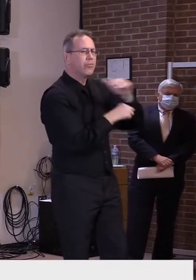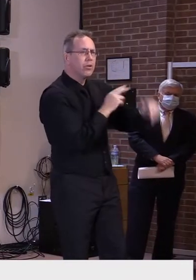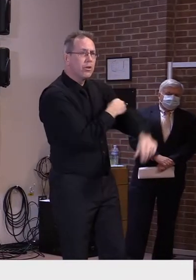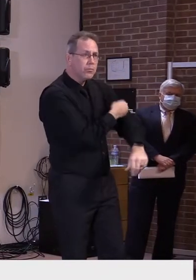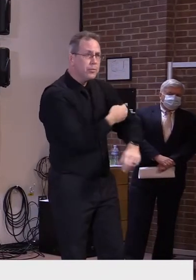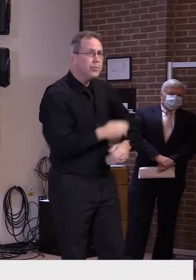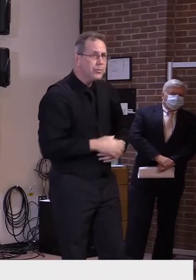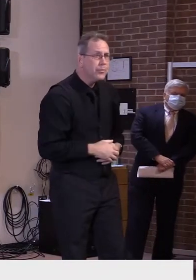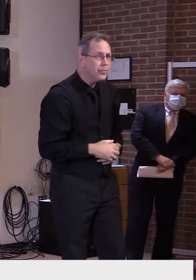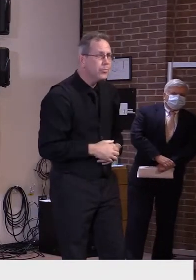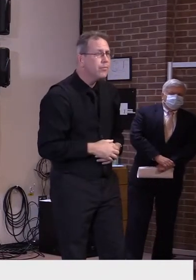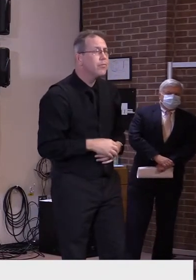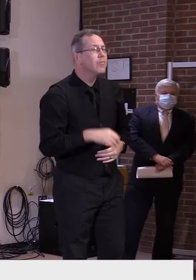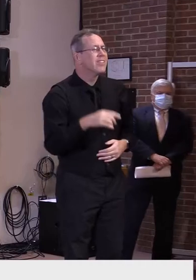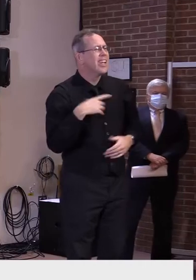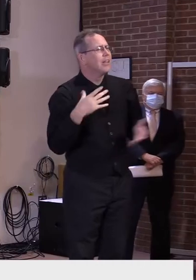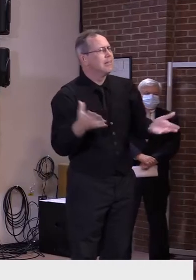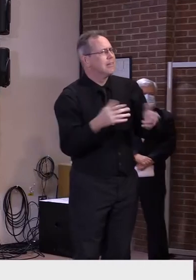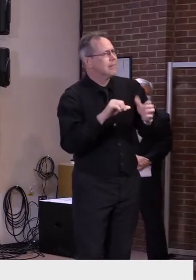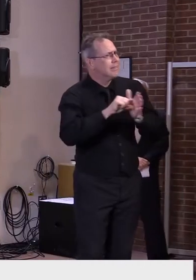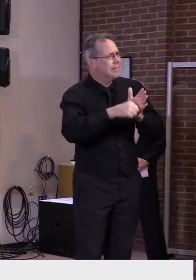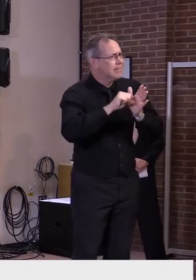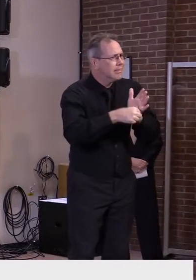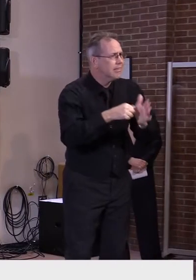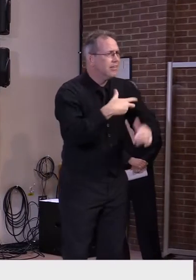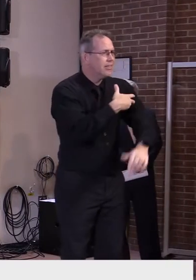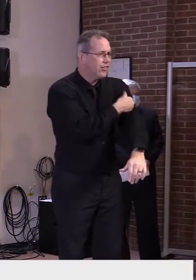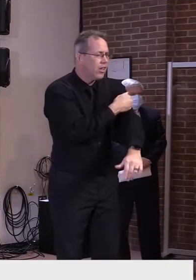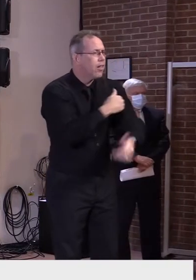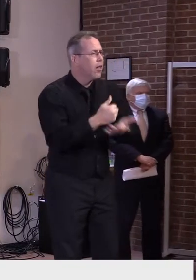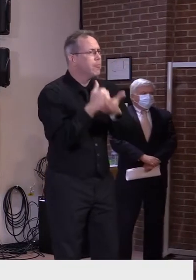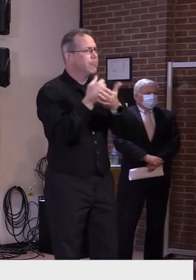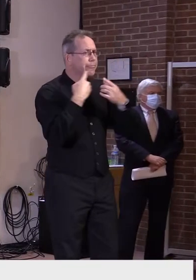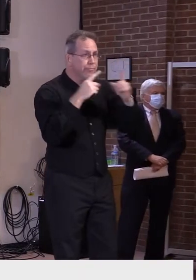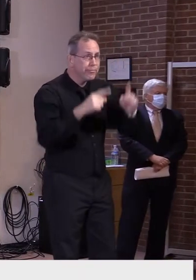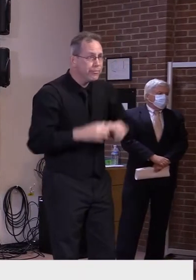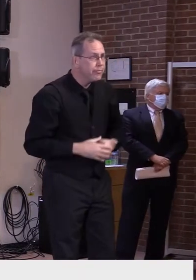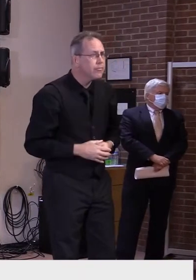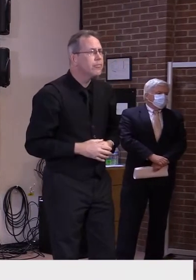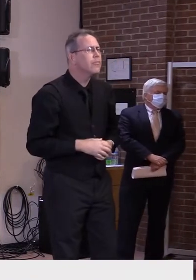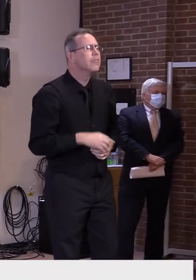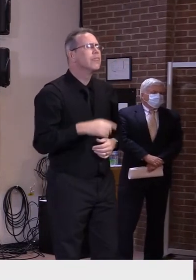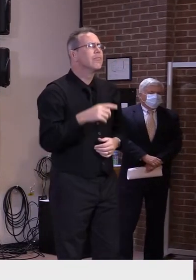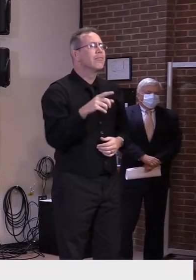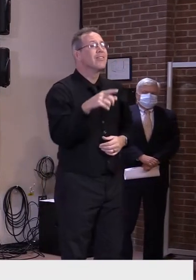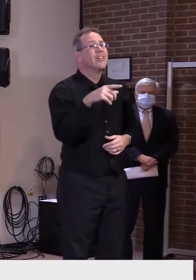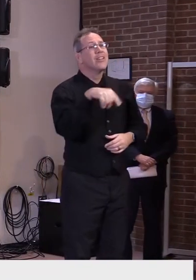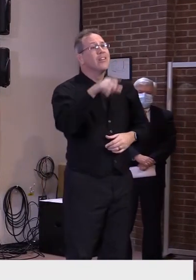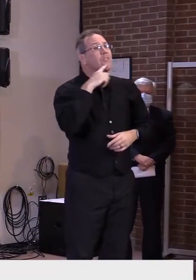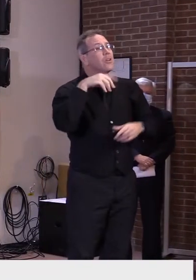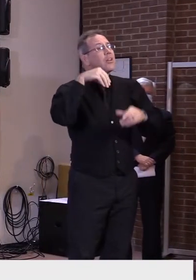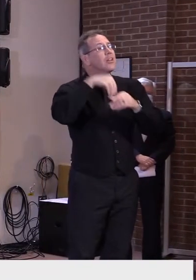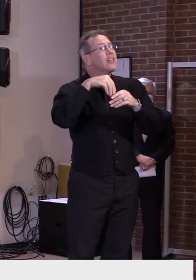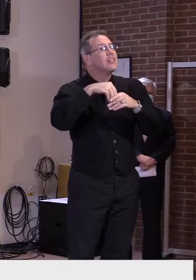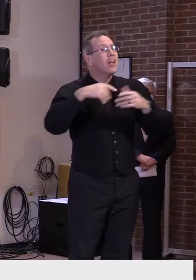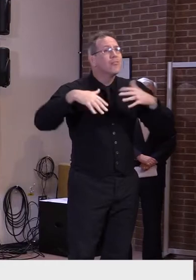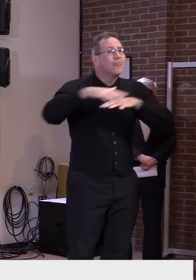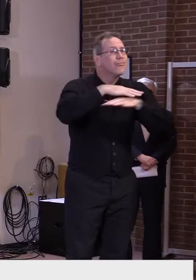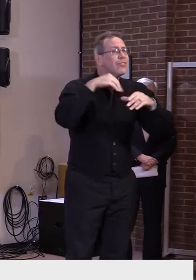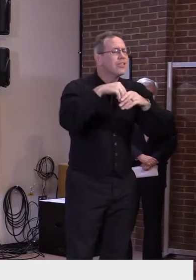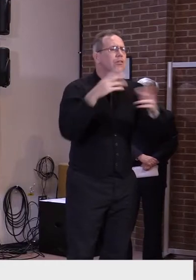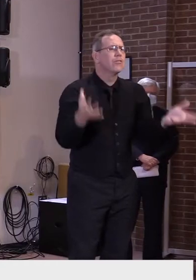Given where we are right now, as we've said, Vermonters should wear masks indoors. Be smart about indoor